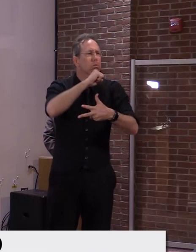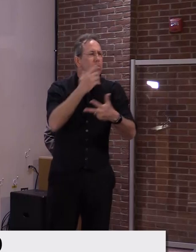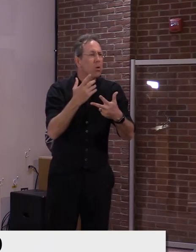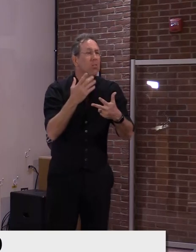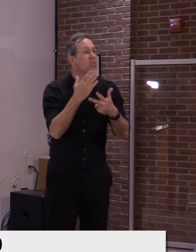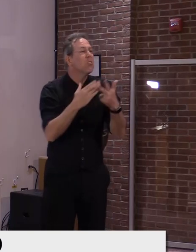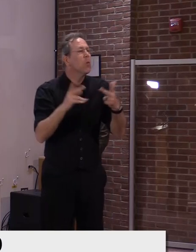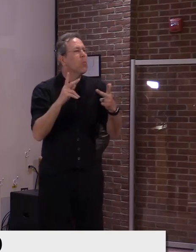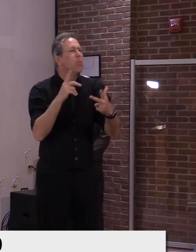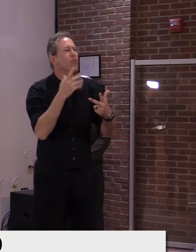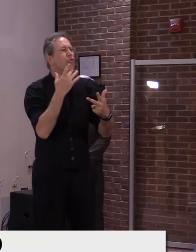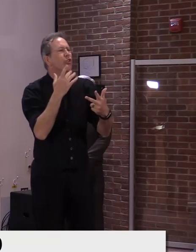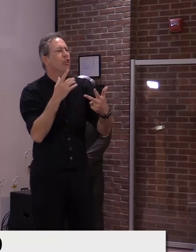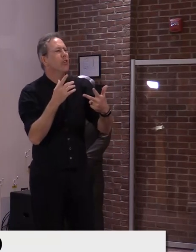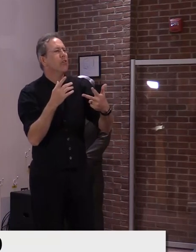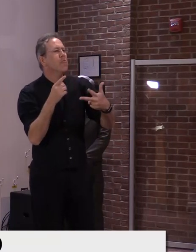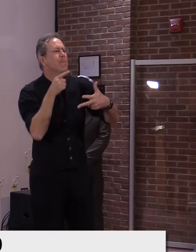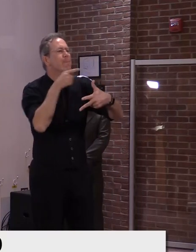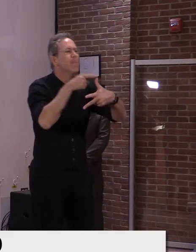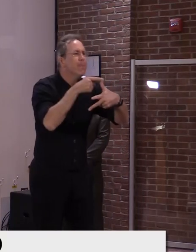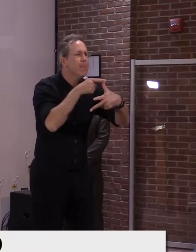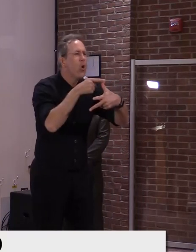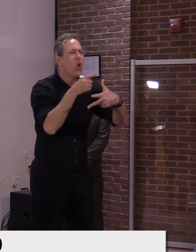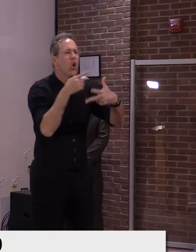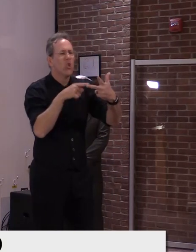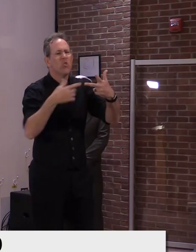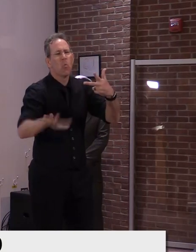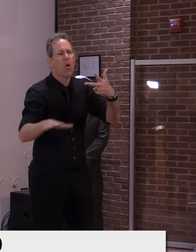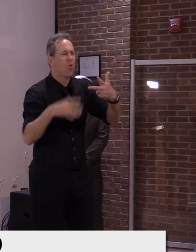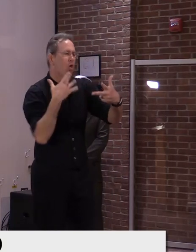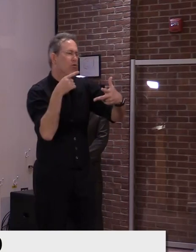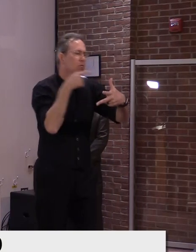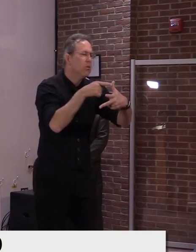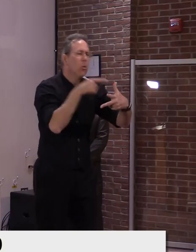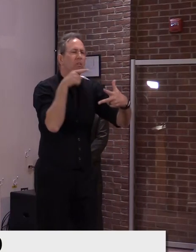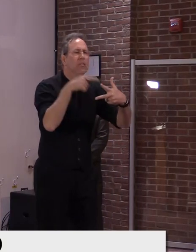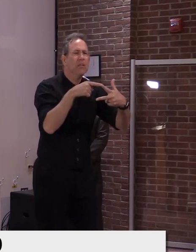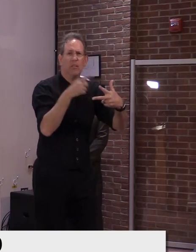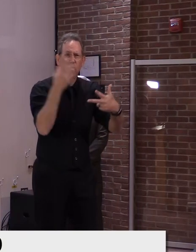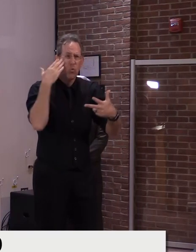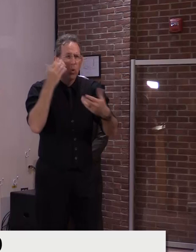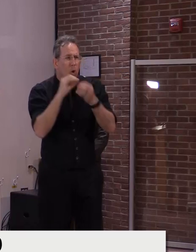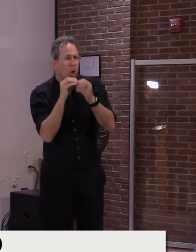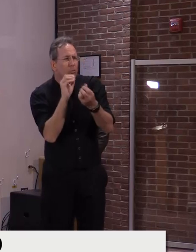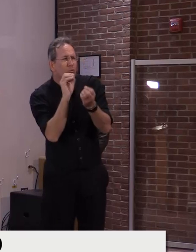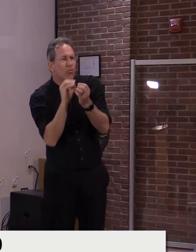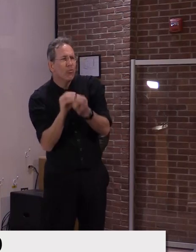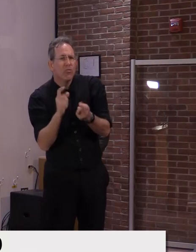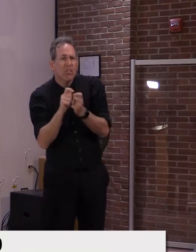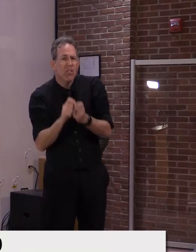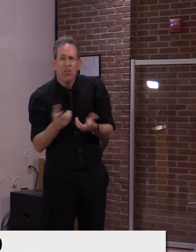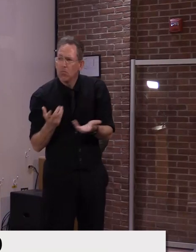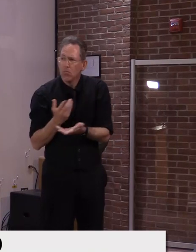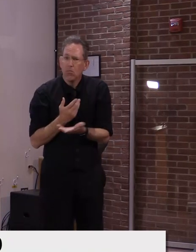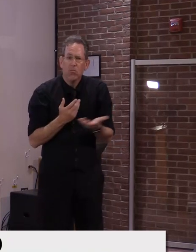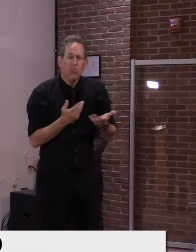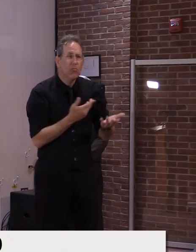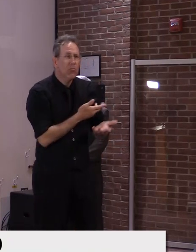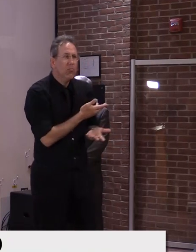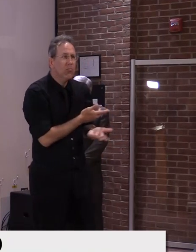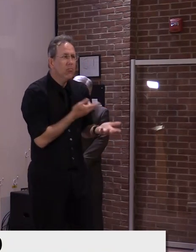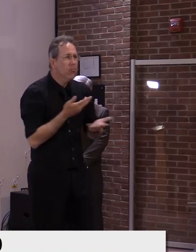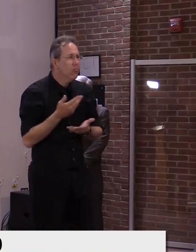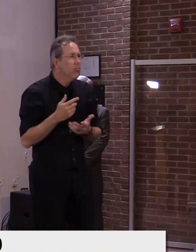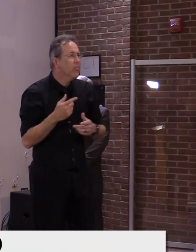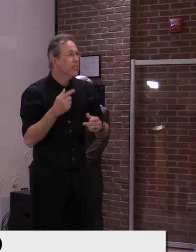we're not forcing anyone to have either Moderna, Pfizer, or Johnson & Johnson. So it may be tough to